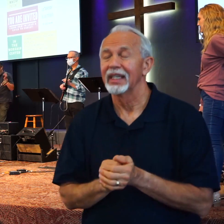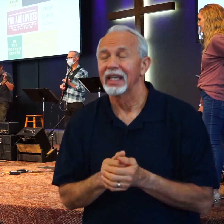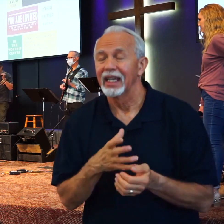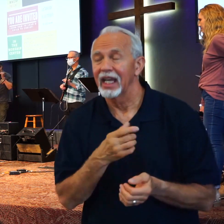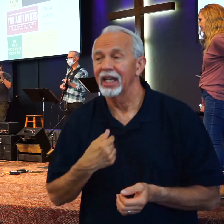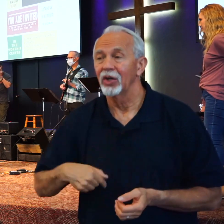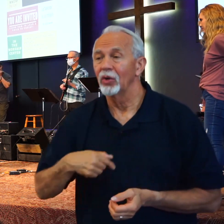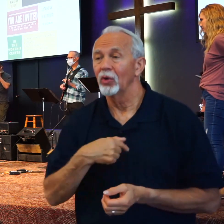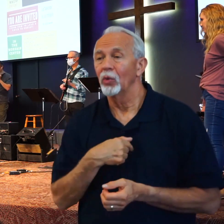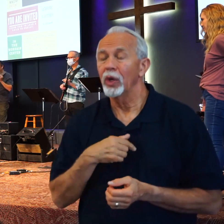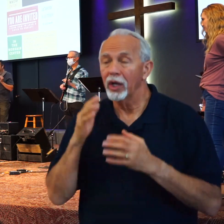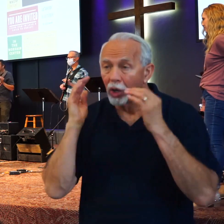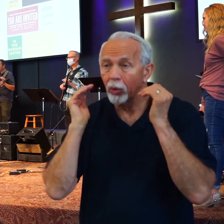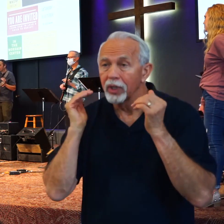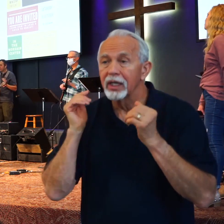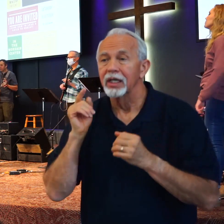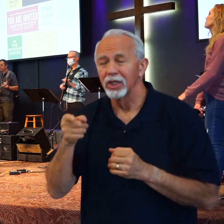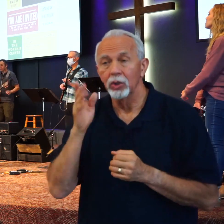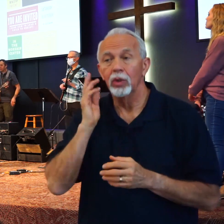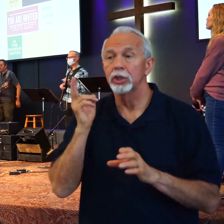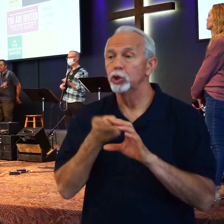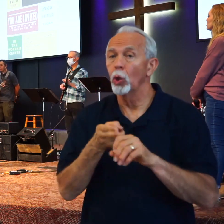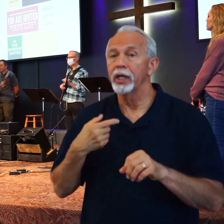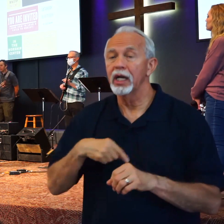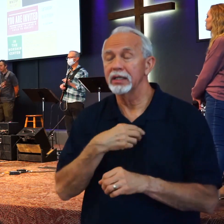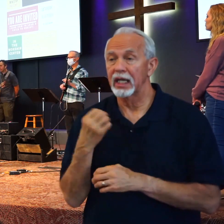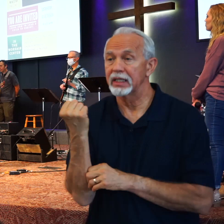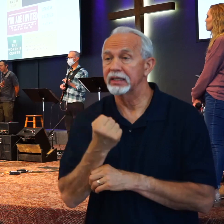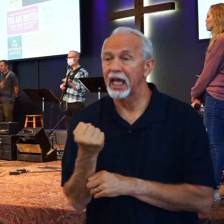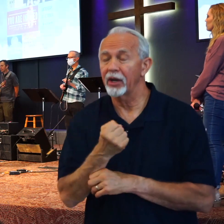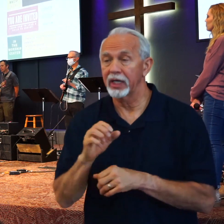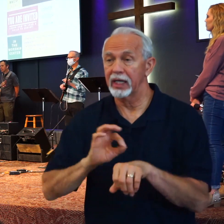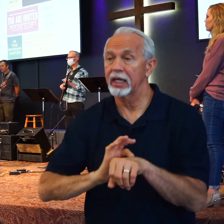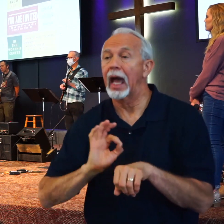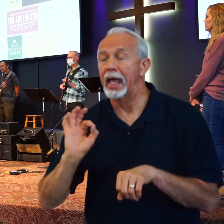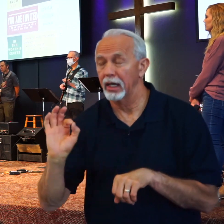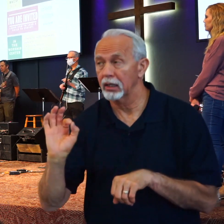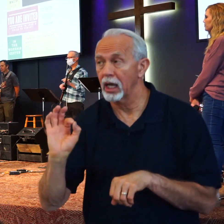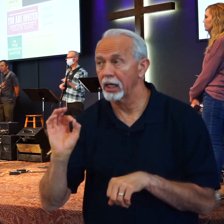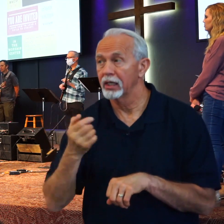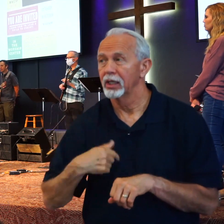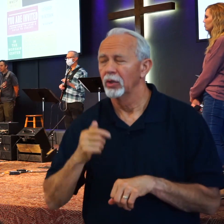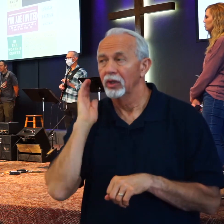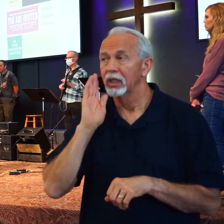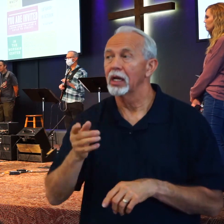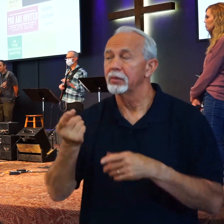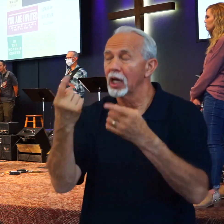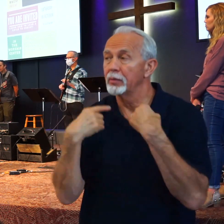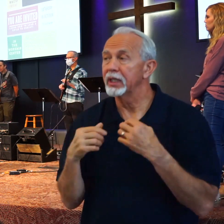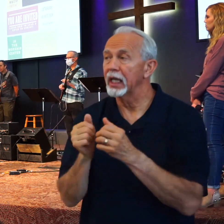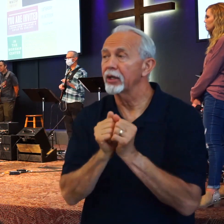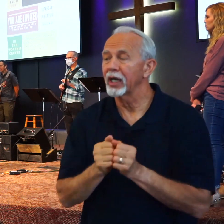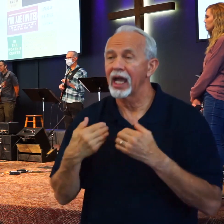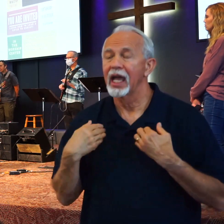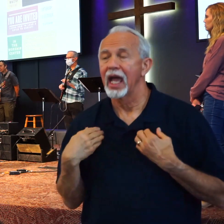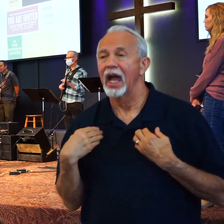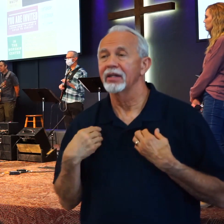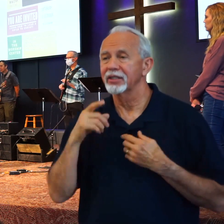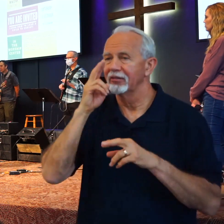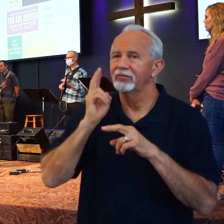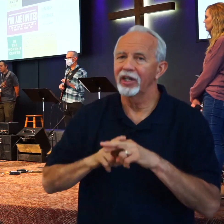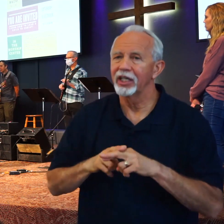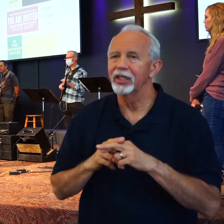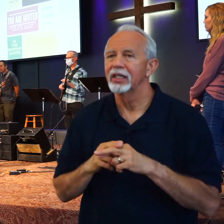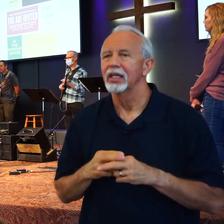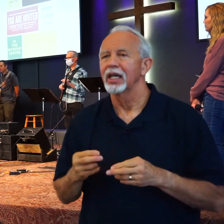And we just hope that you will join us Saturday at 9 o'clock. We're going to get together and have some fun reviewing the